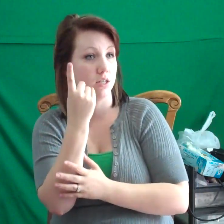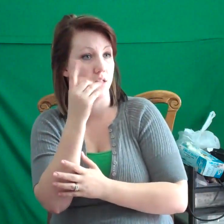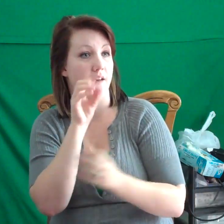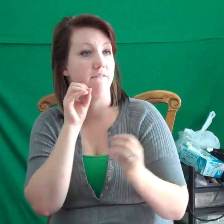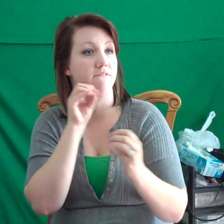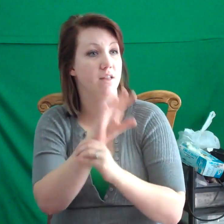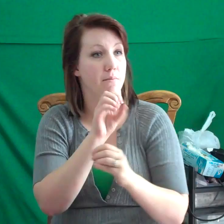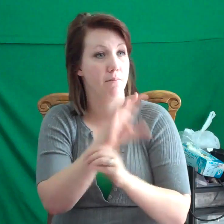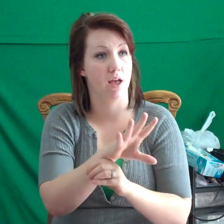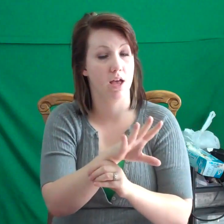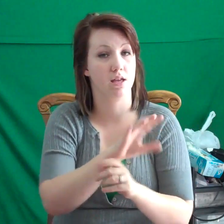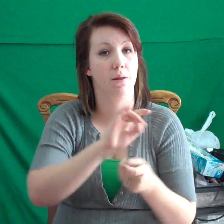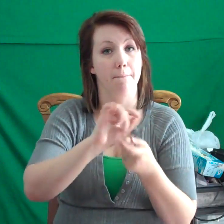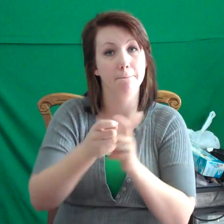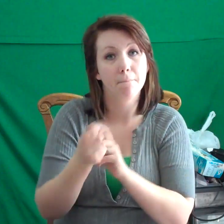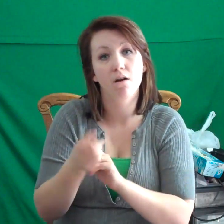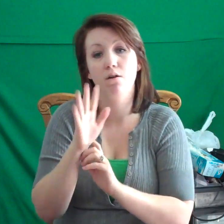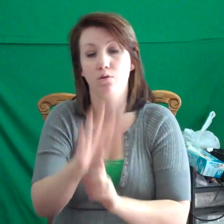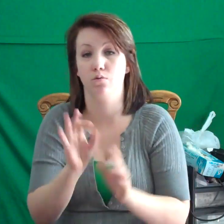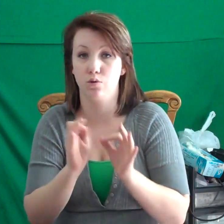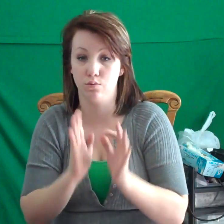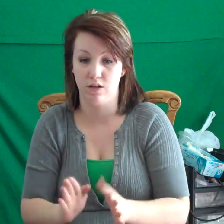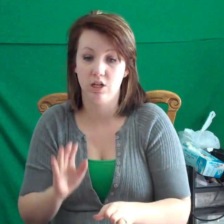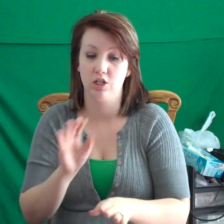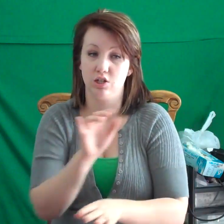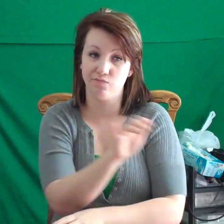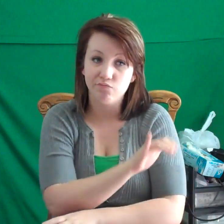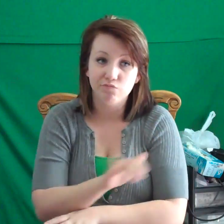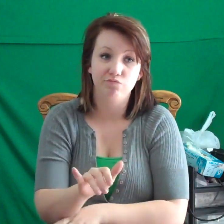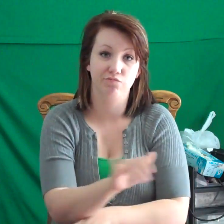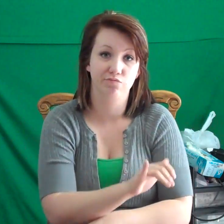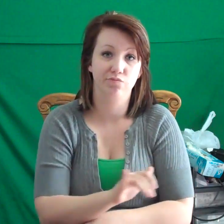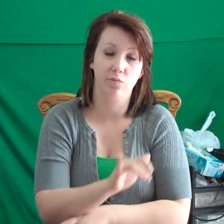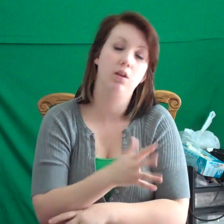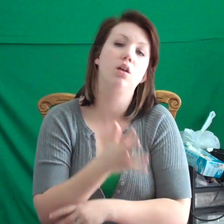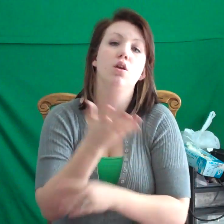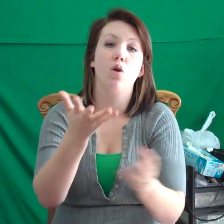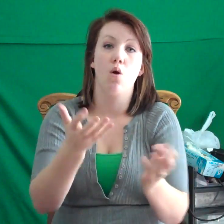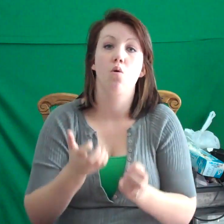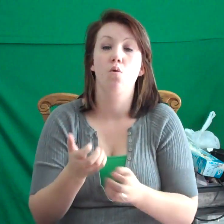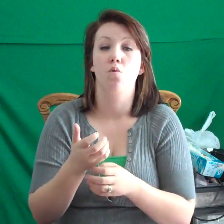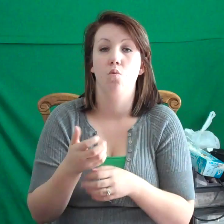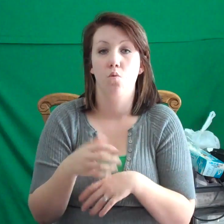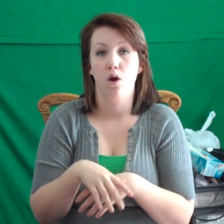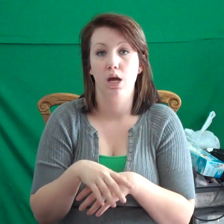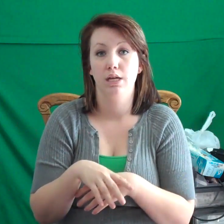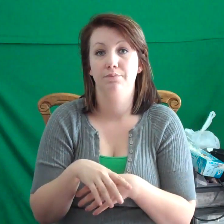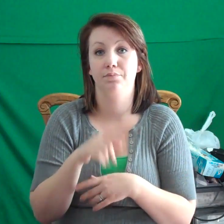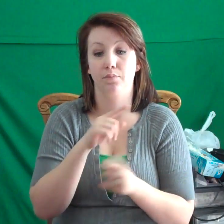modify your interpretation accordingly. Okay? You want to be able to, if we're going from English to sign,